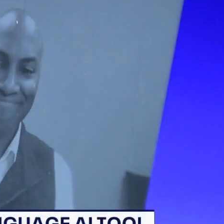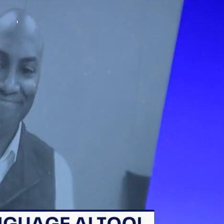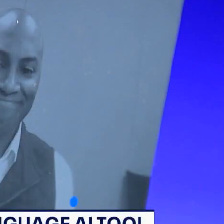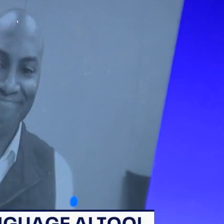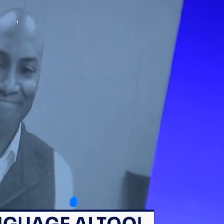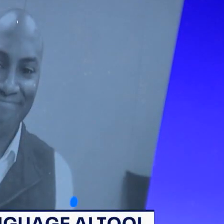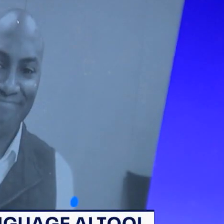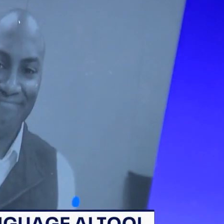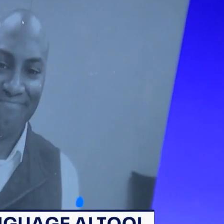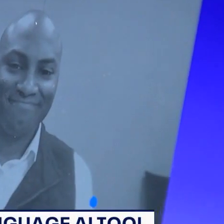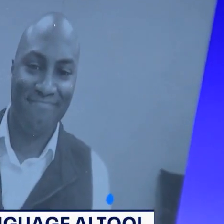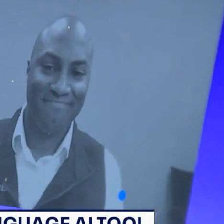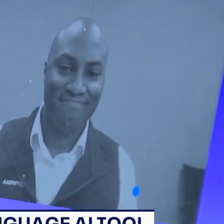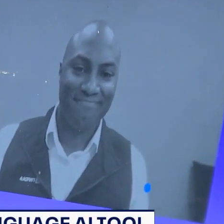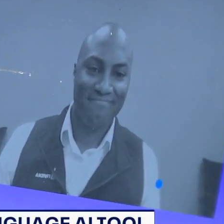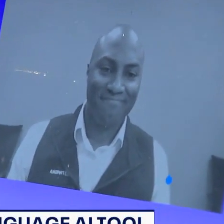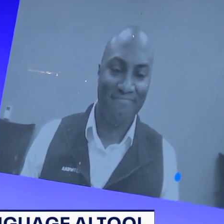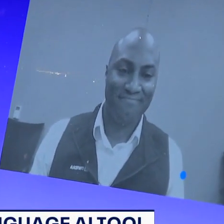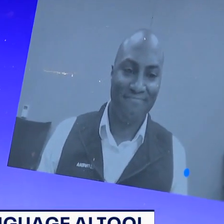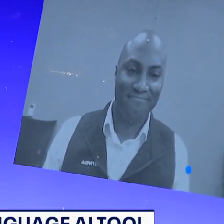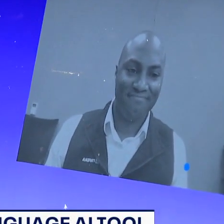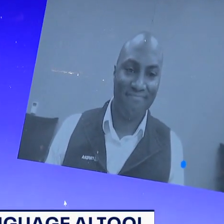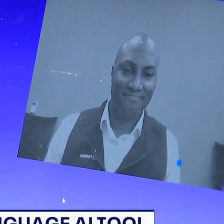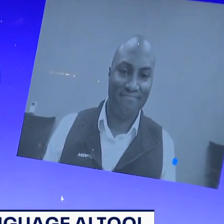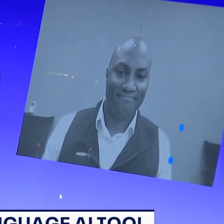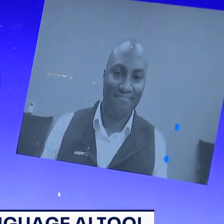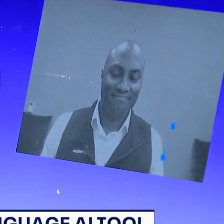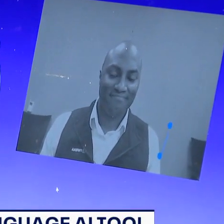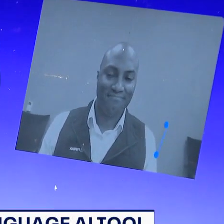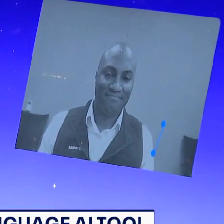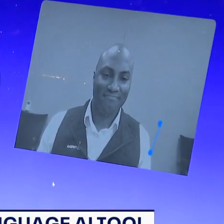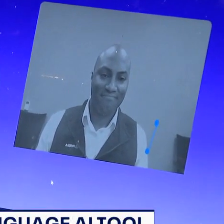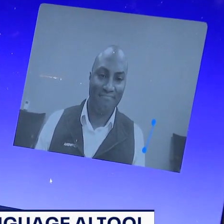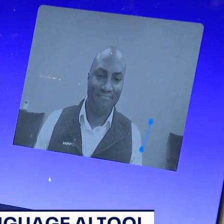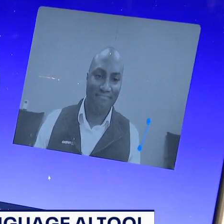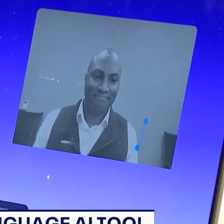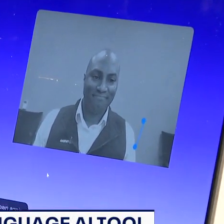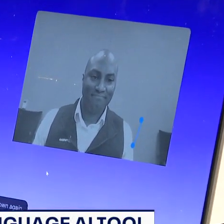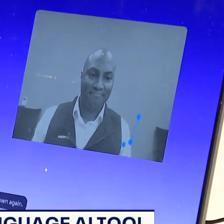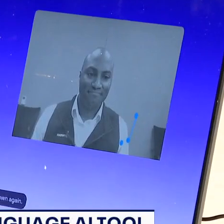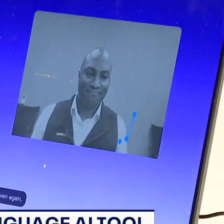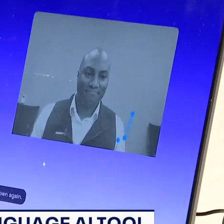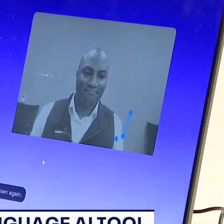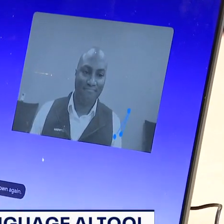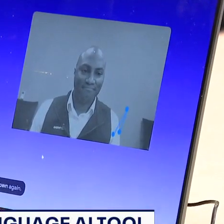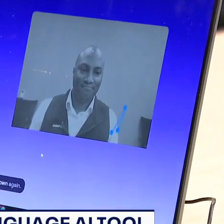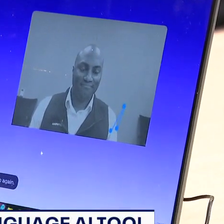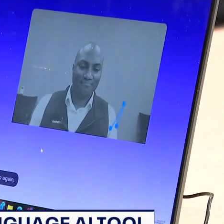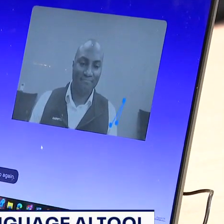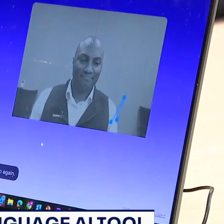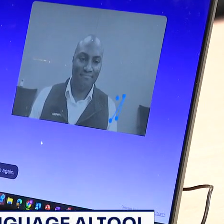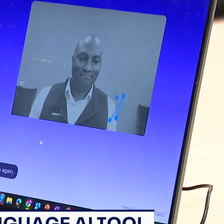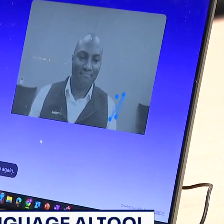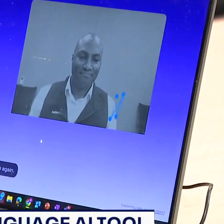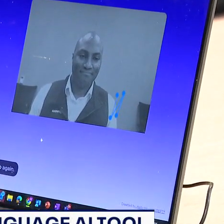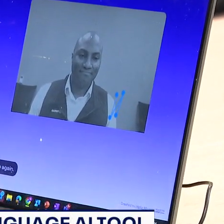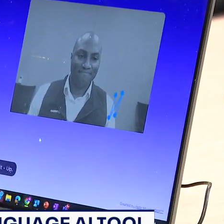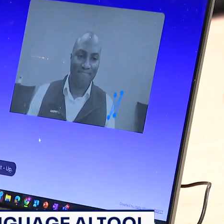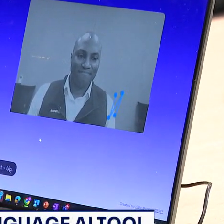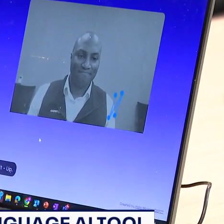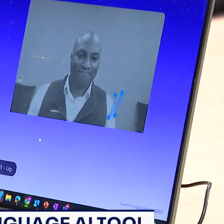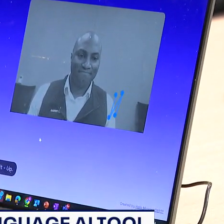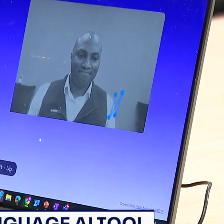raise your index finger and point upwards and then move your hand upwards move it down again and up again